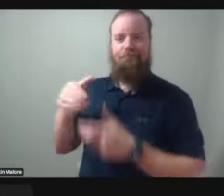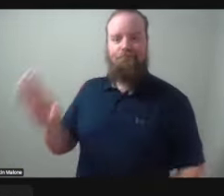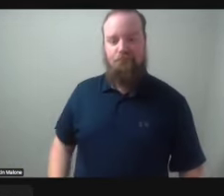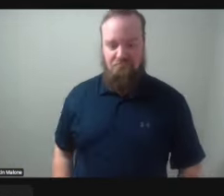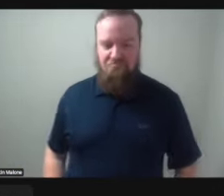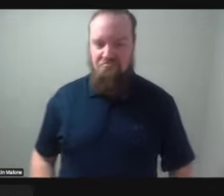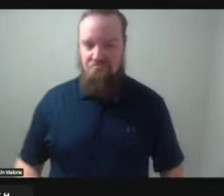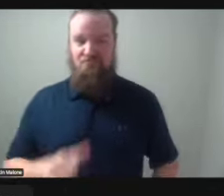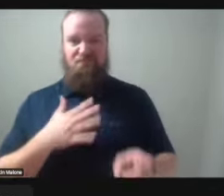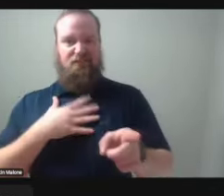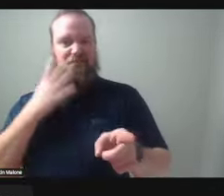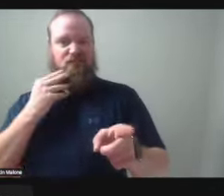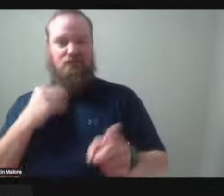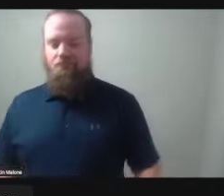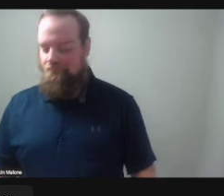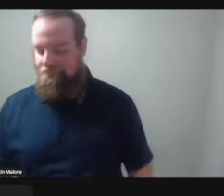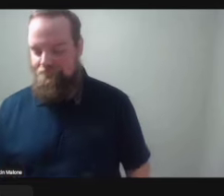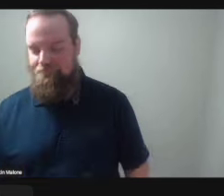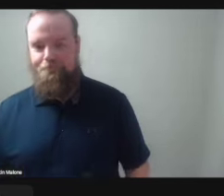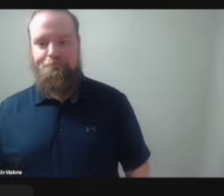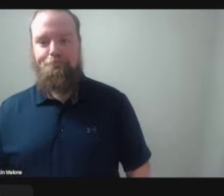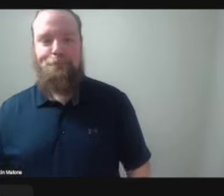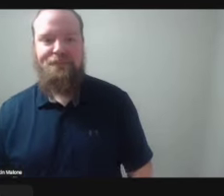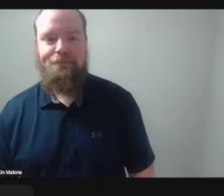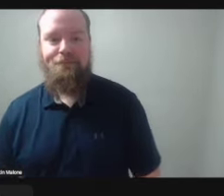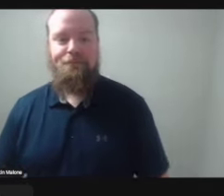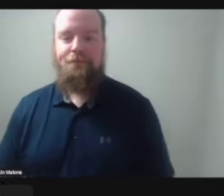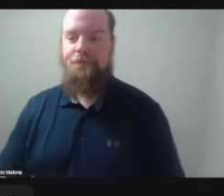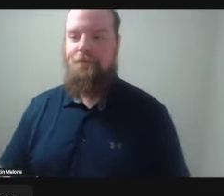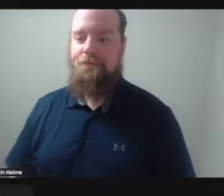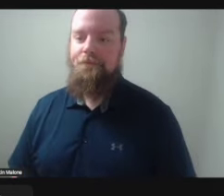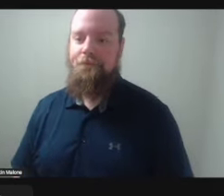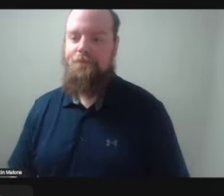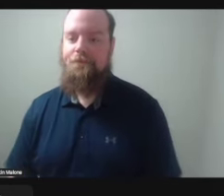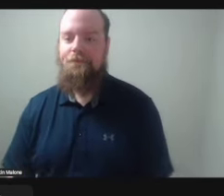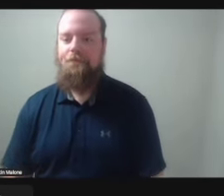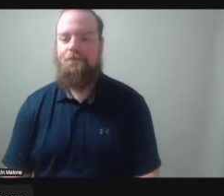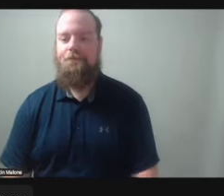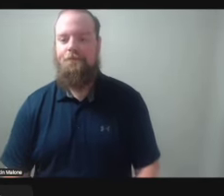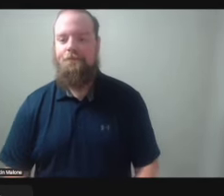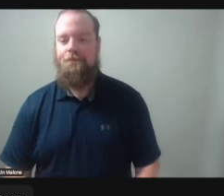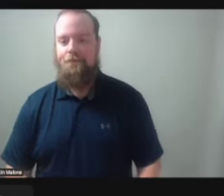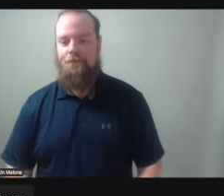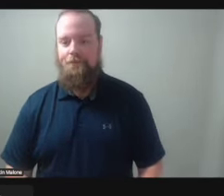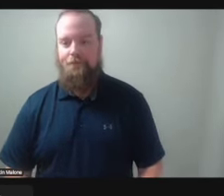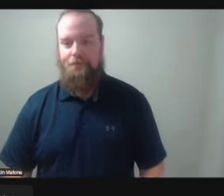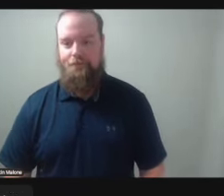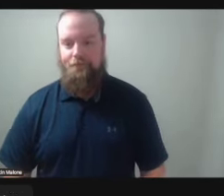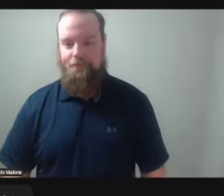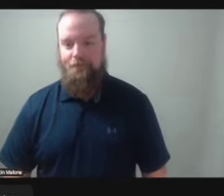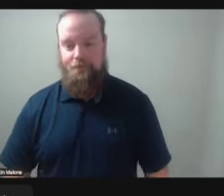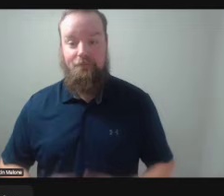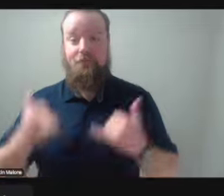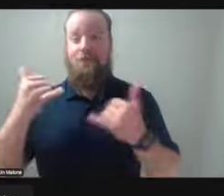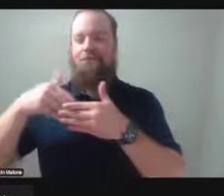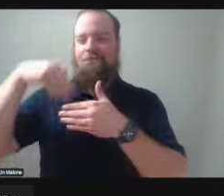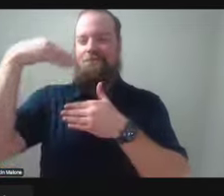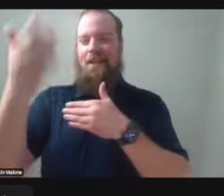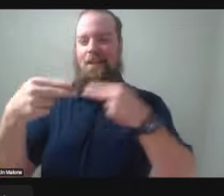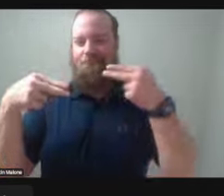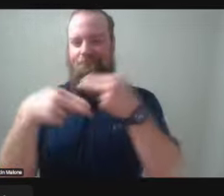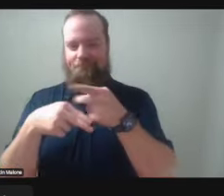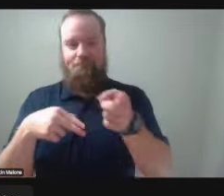the rest of my large family is all uses spoken English. So I definitely can identify with that image that was just shown.